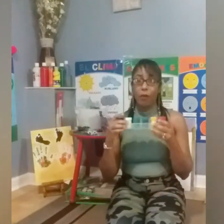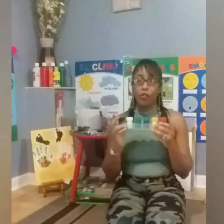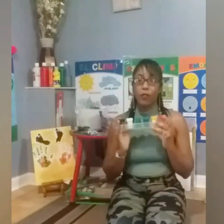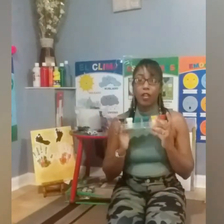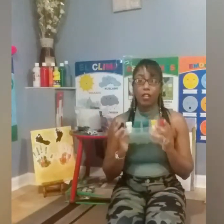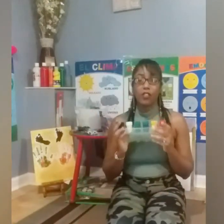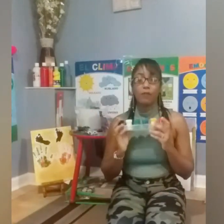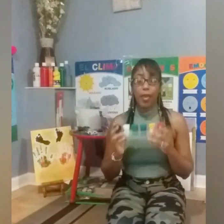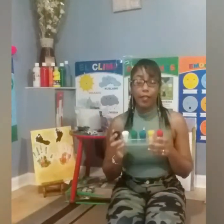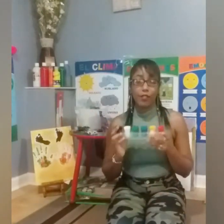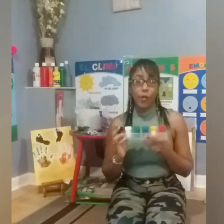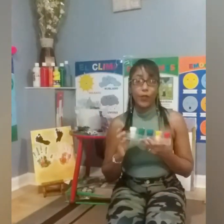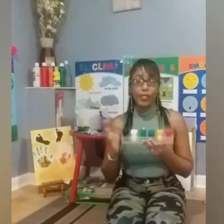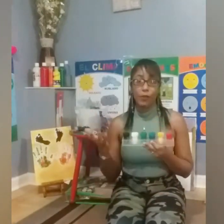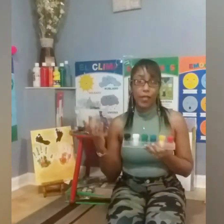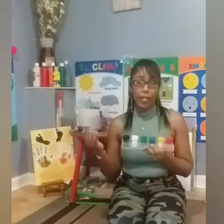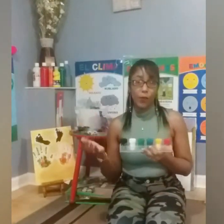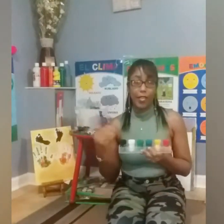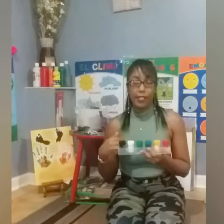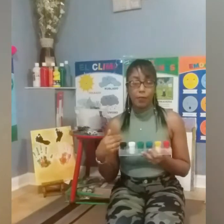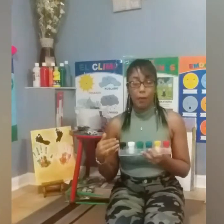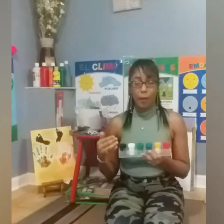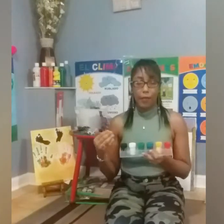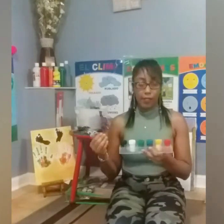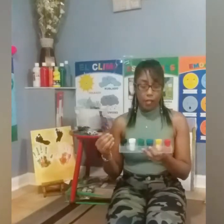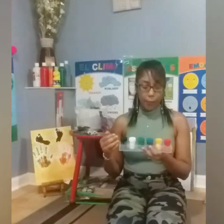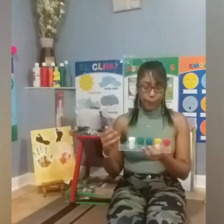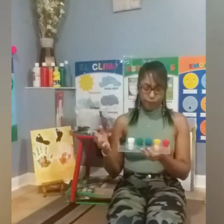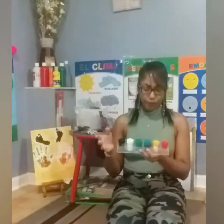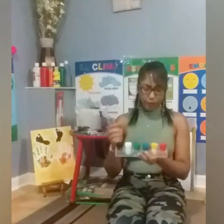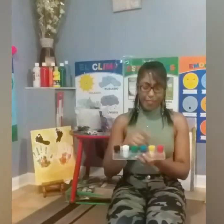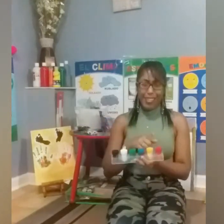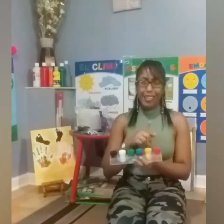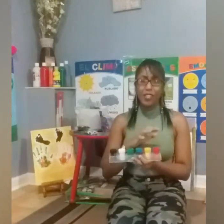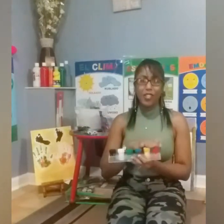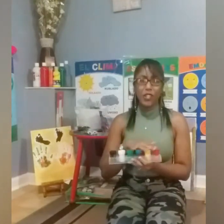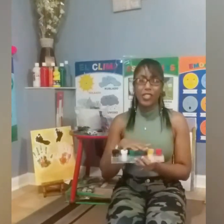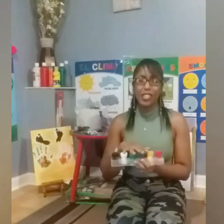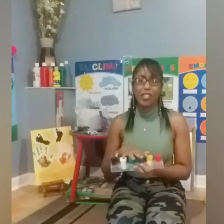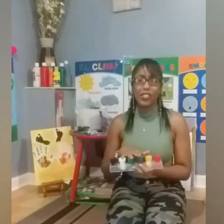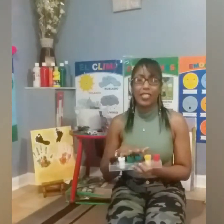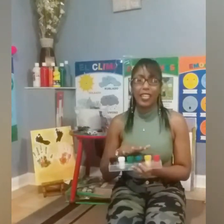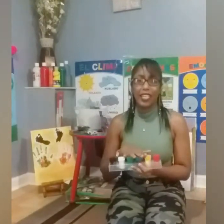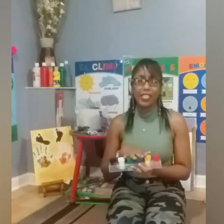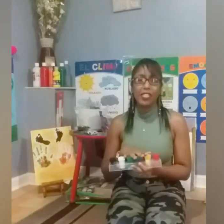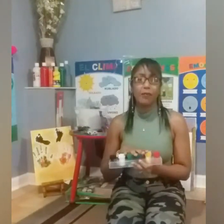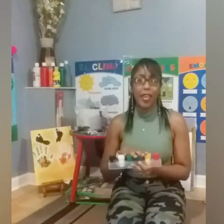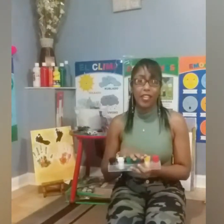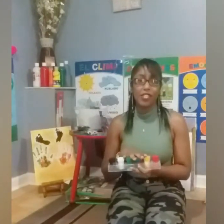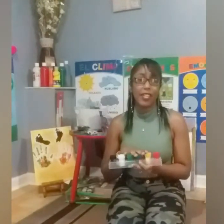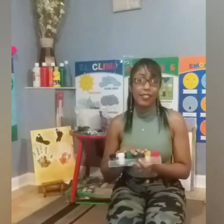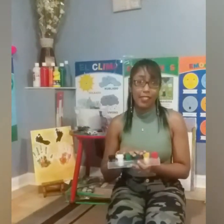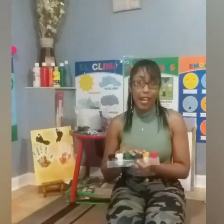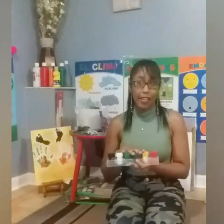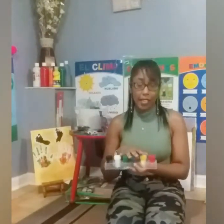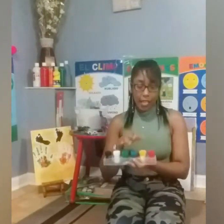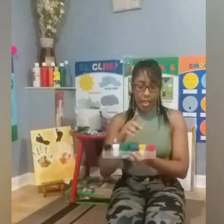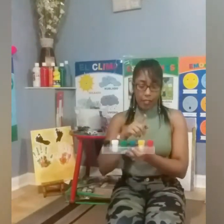multiple colors of paint. So this is what I do when I teach my baby his colors. He's going to learn his colors in English, Spanish, and inside. So